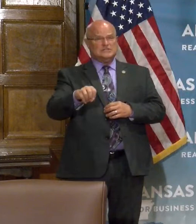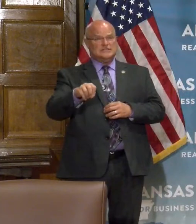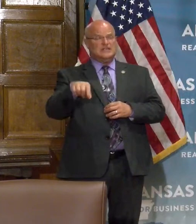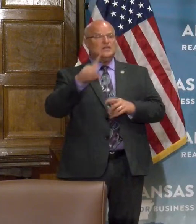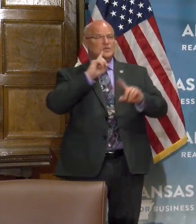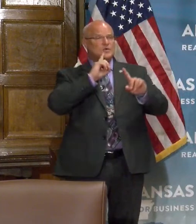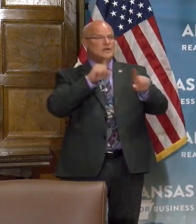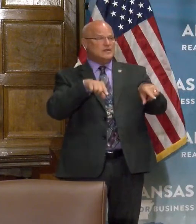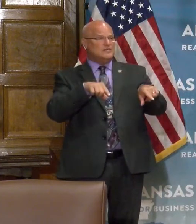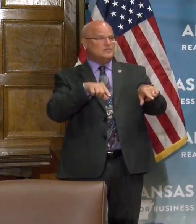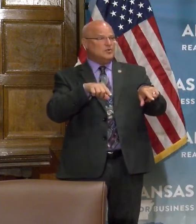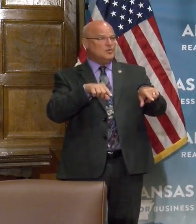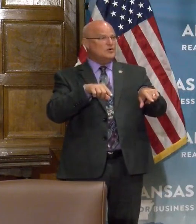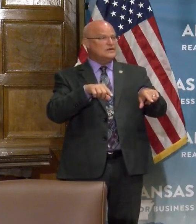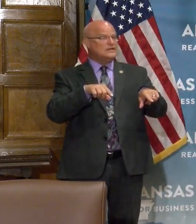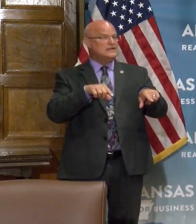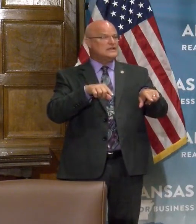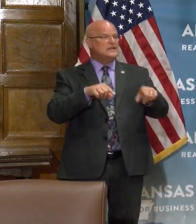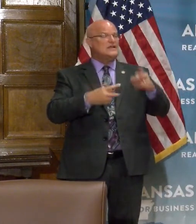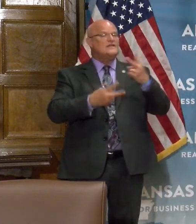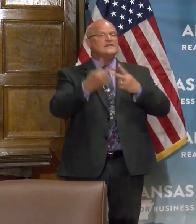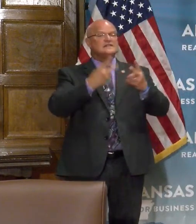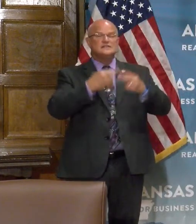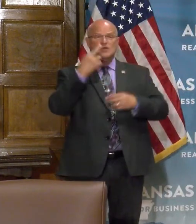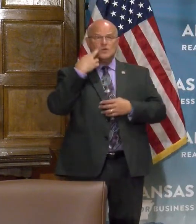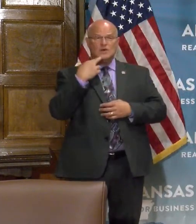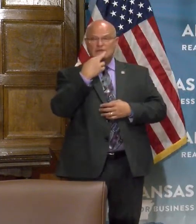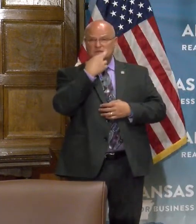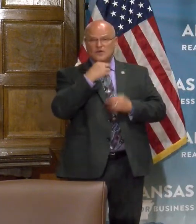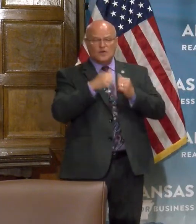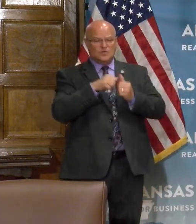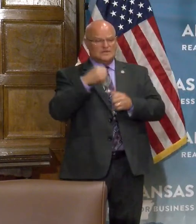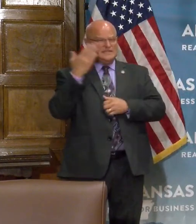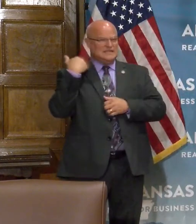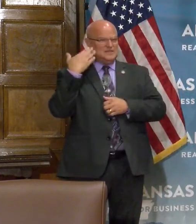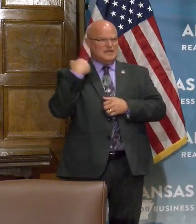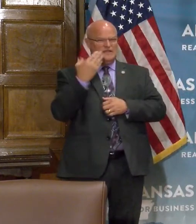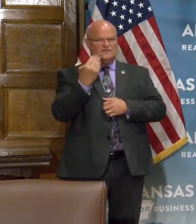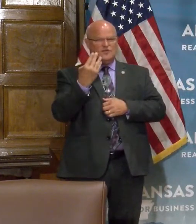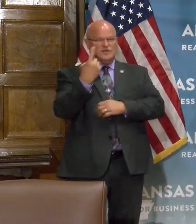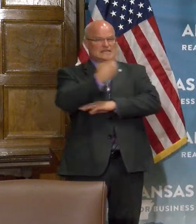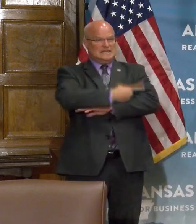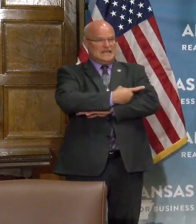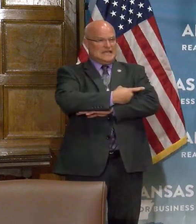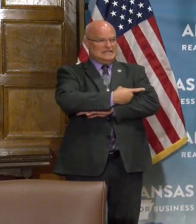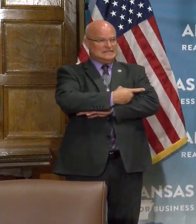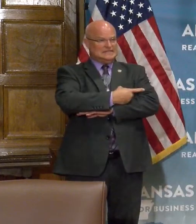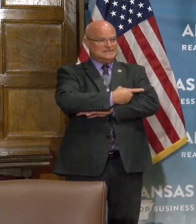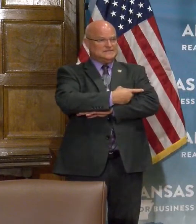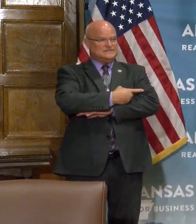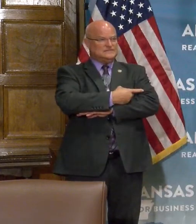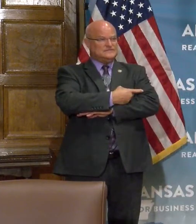them reported visiting a restaurant within the previous 14 days,